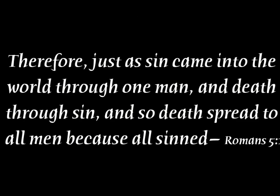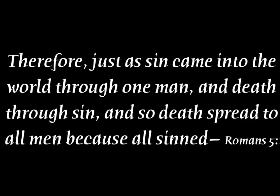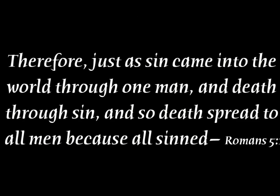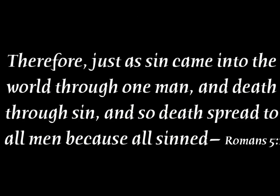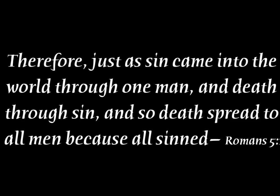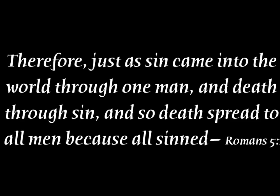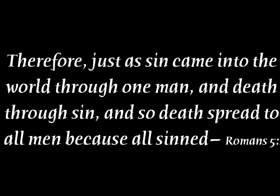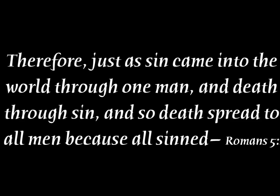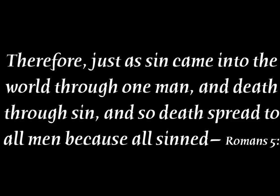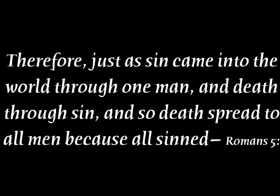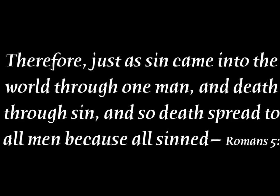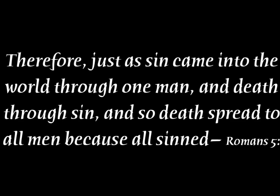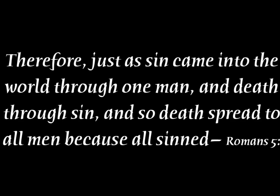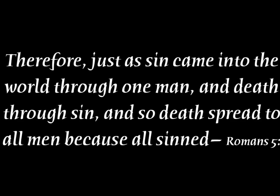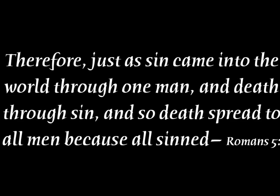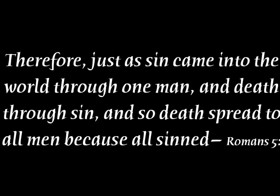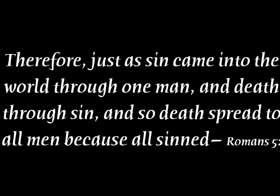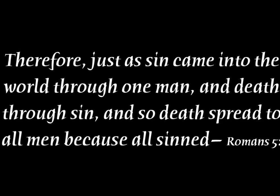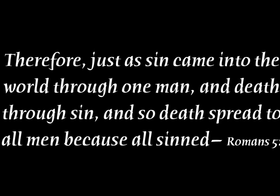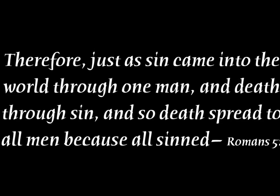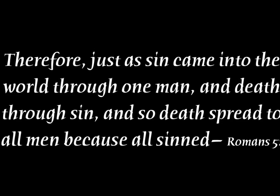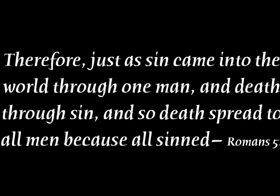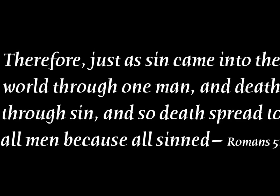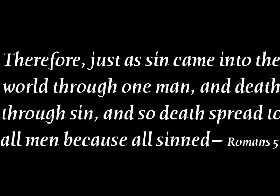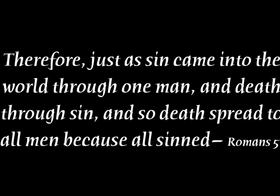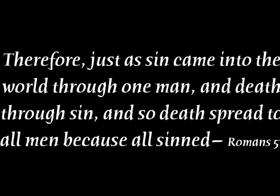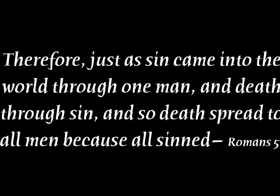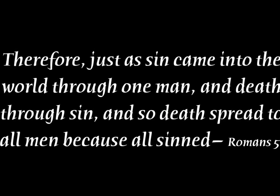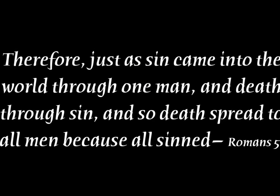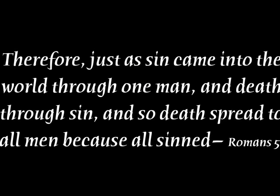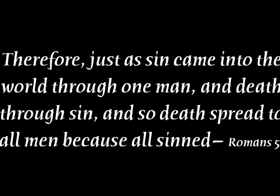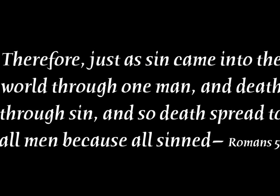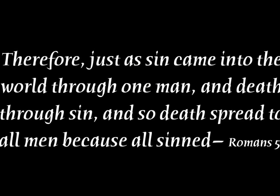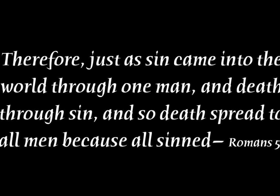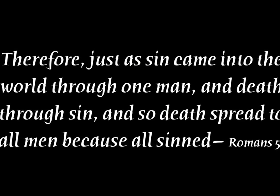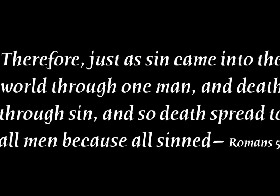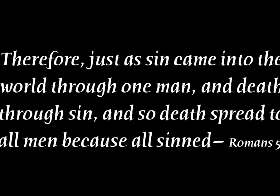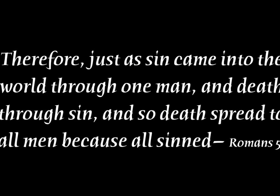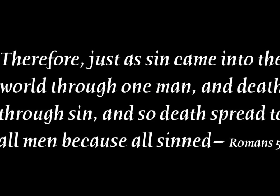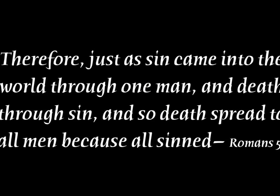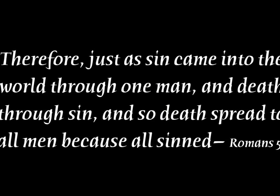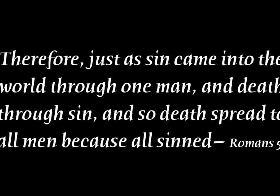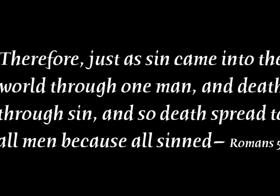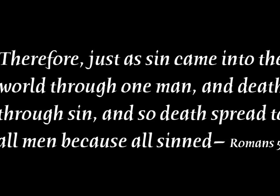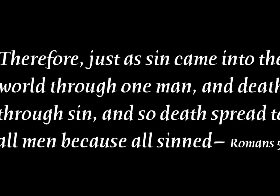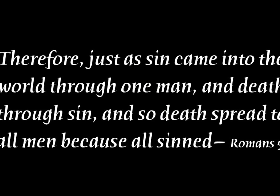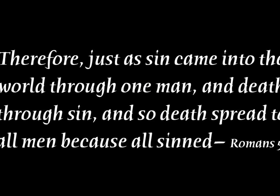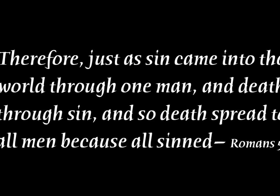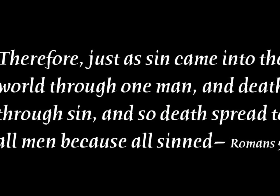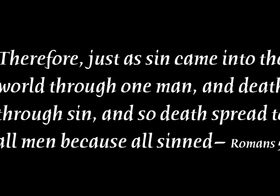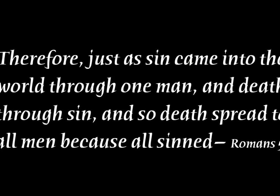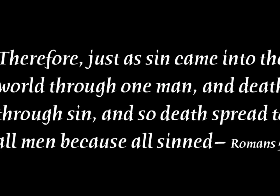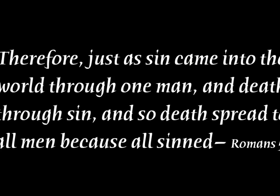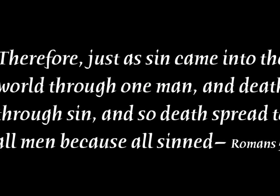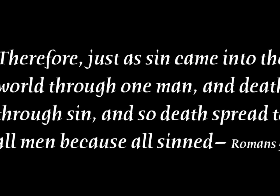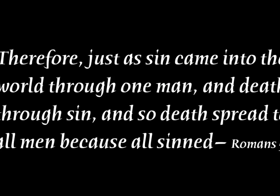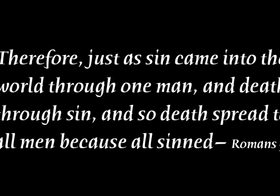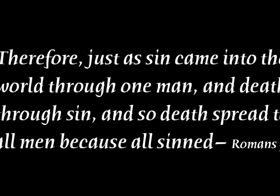Therefore, just as sin came into the world through one man, and death through sin, and so death spread to all men because all